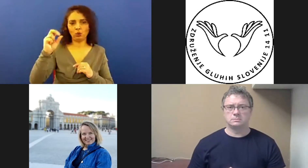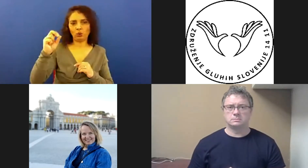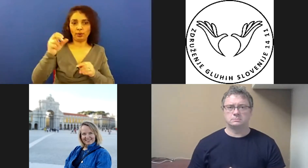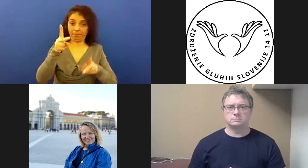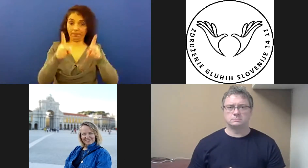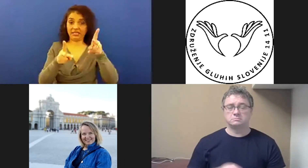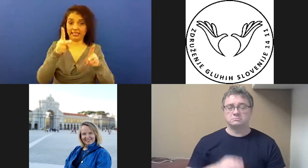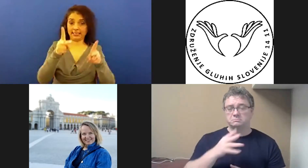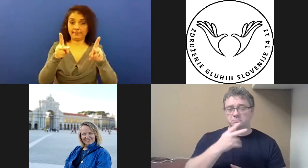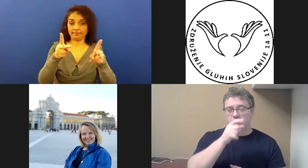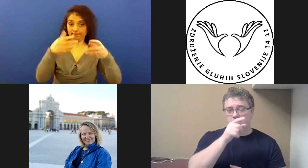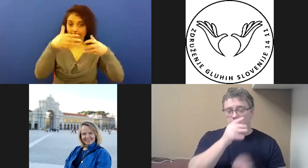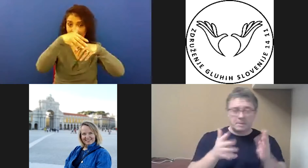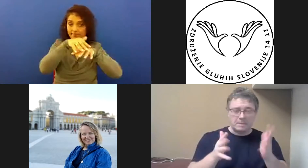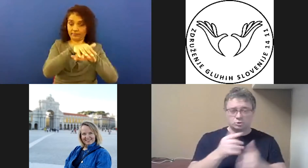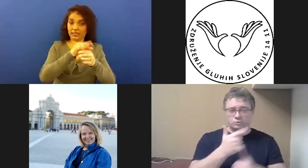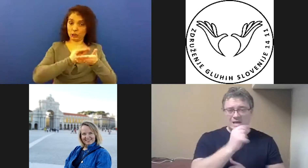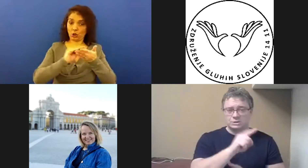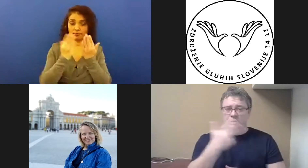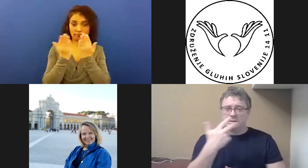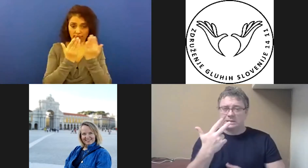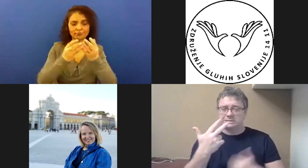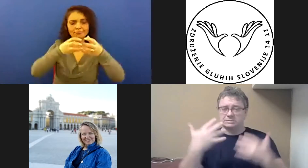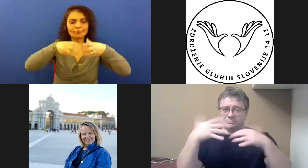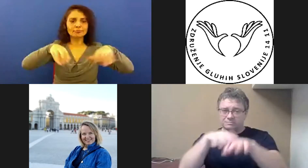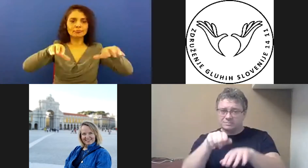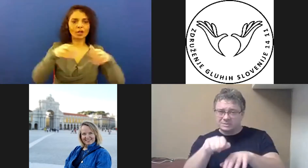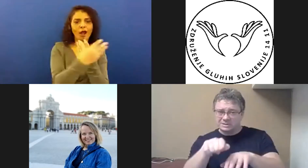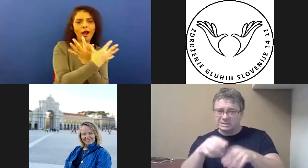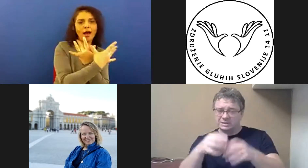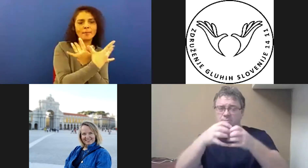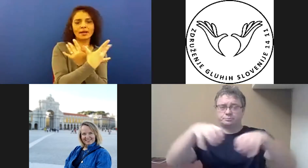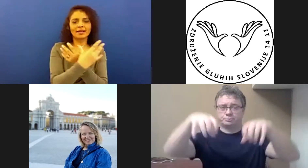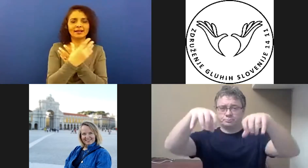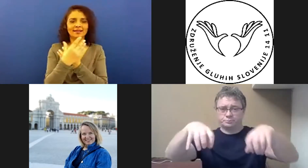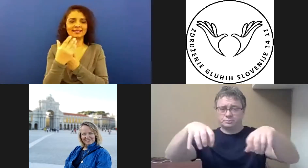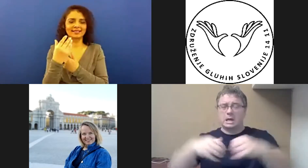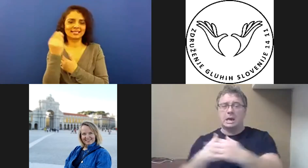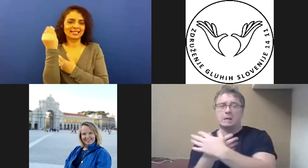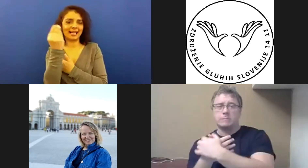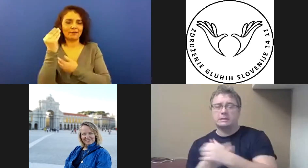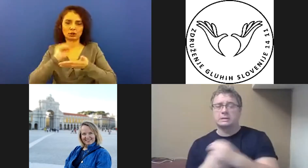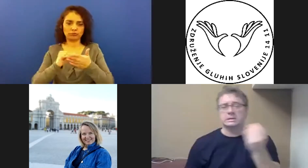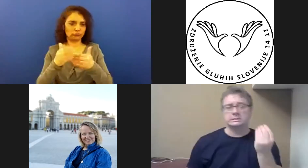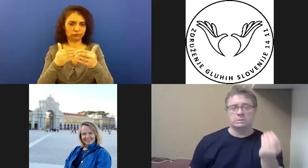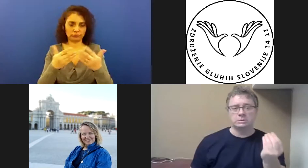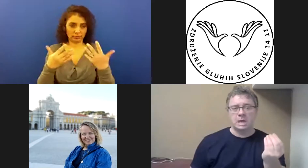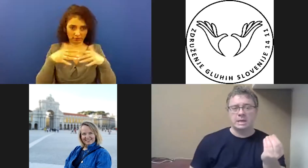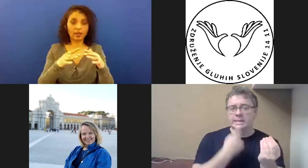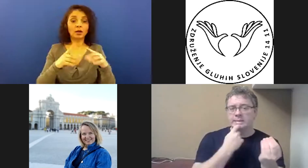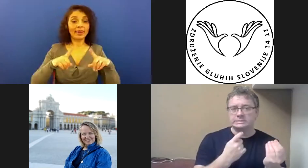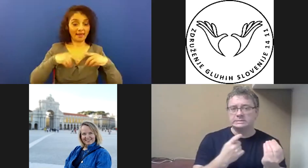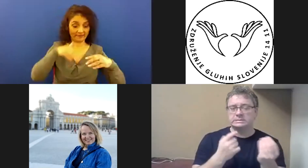roughly 20 to 30 Roma kids in my deaf school as part of the 200 students